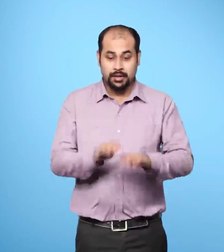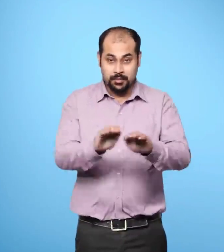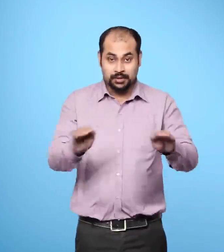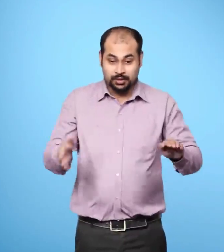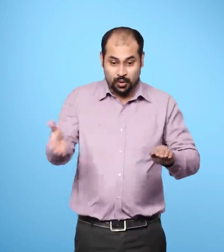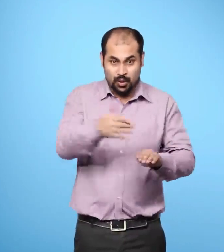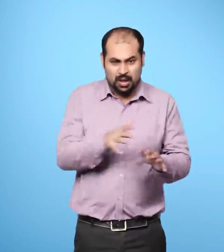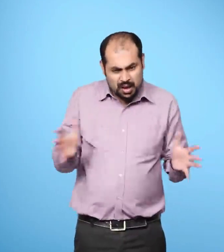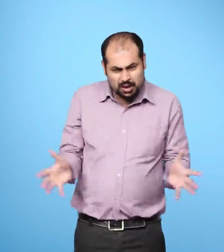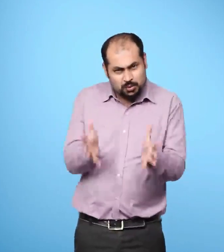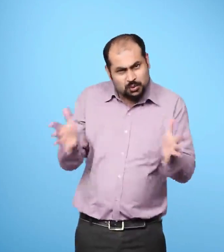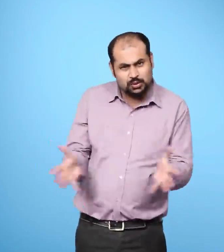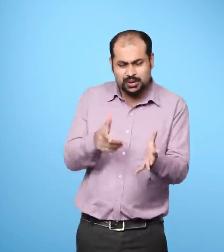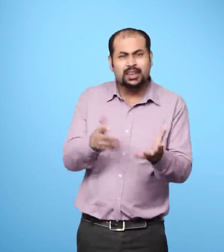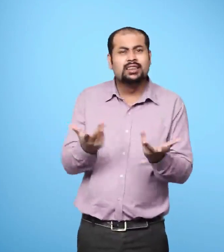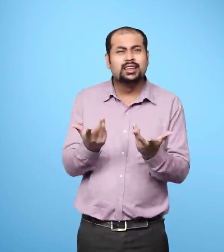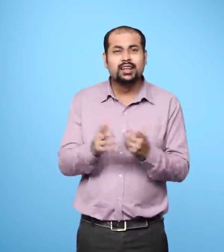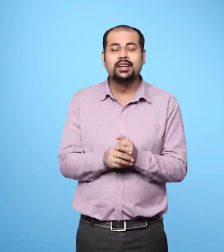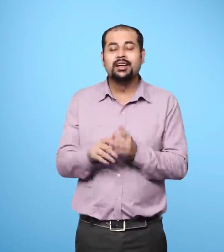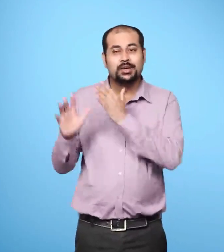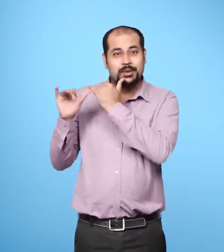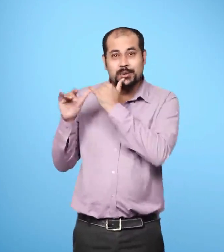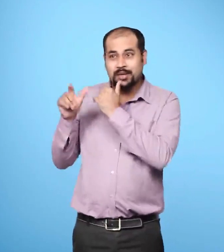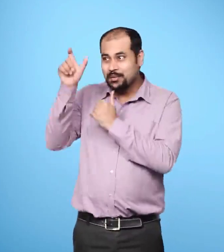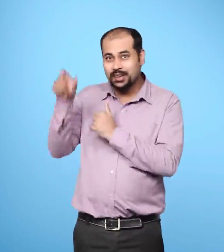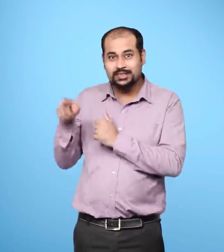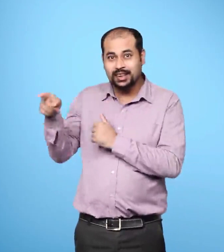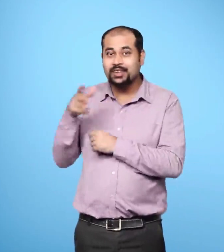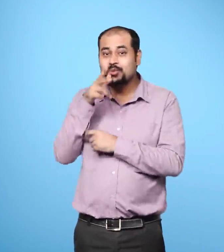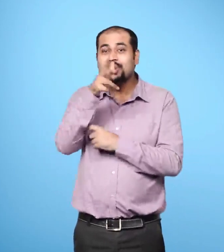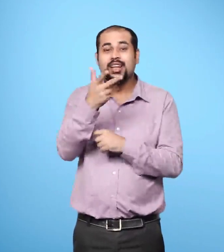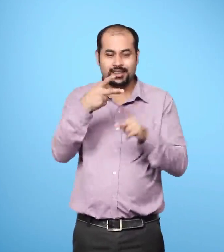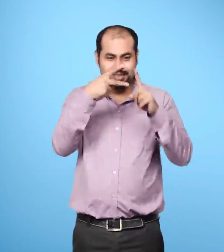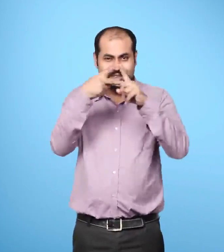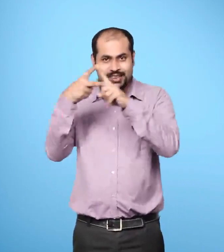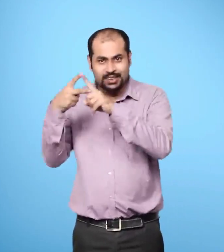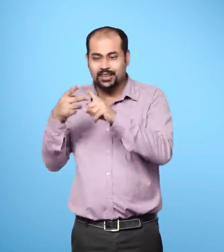Encourage children to make token cards and use them in different exercises.